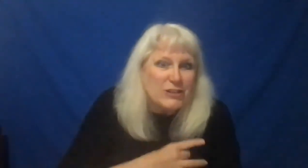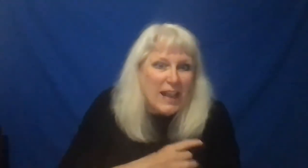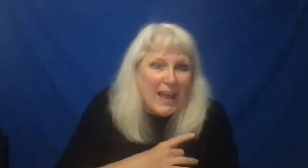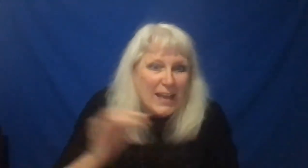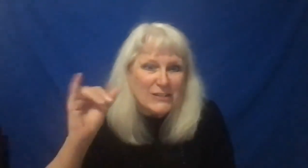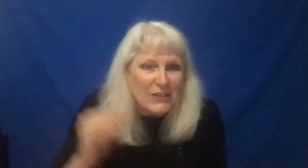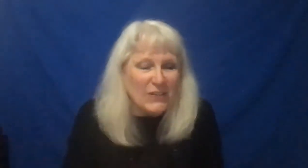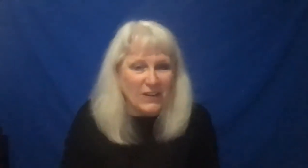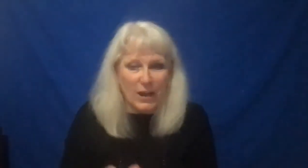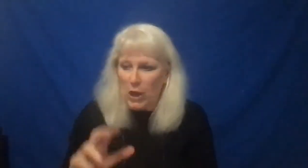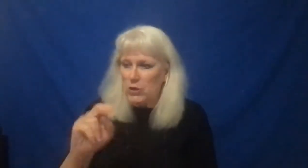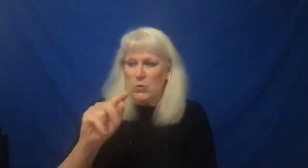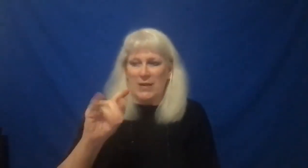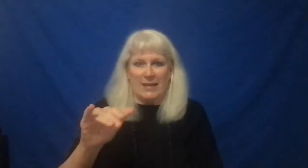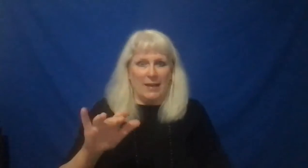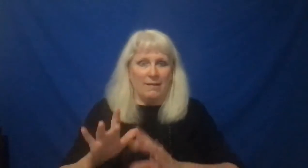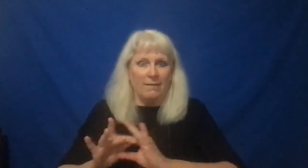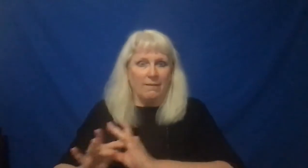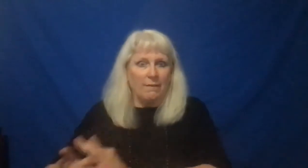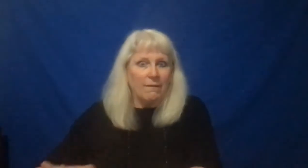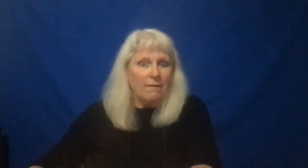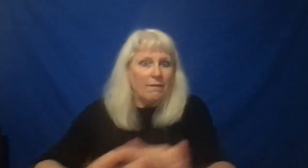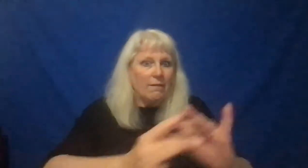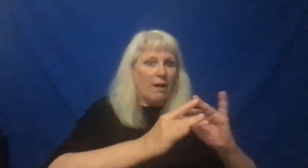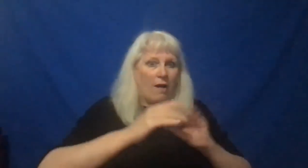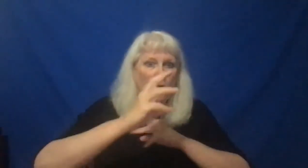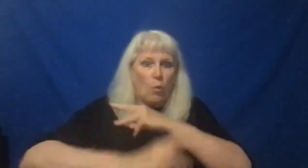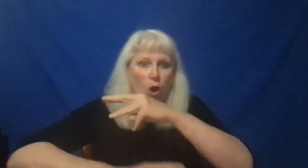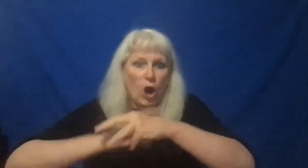and the living out of that legacy, the unity legacy.